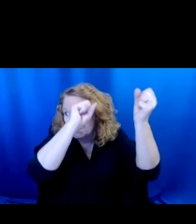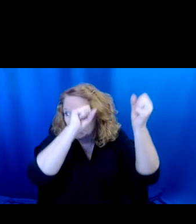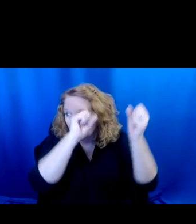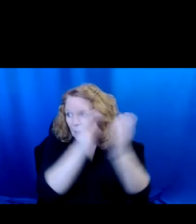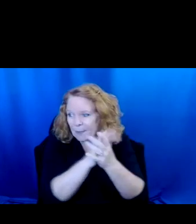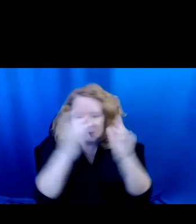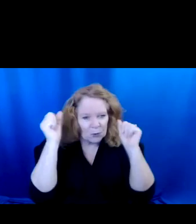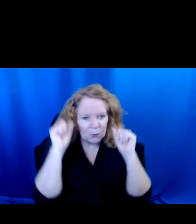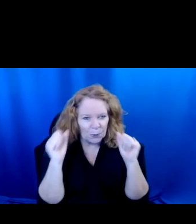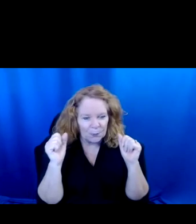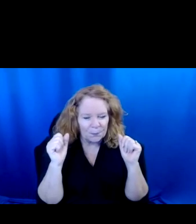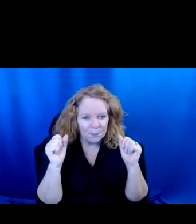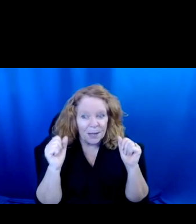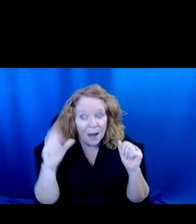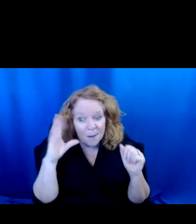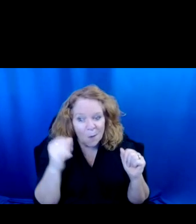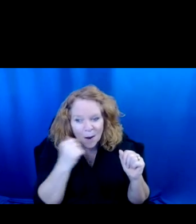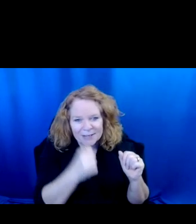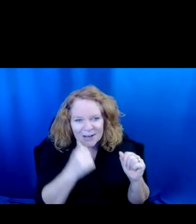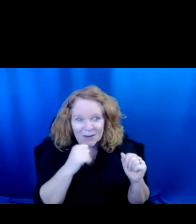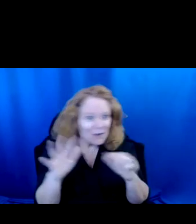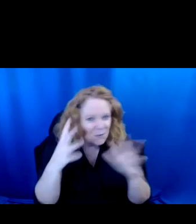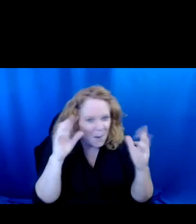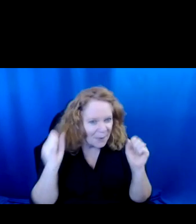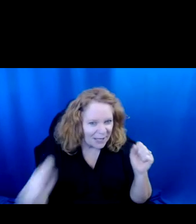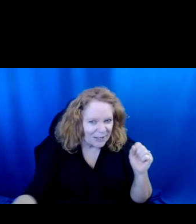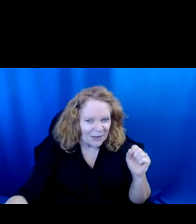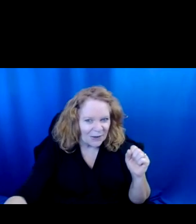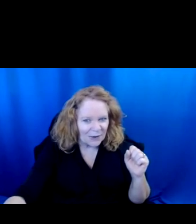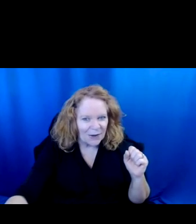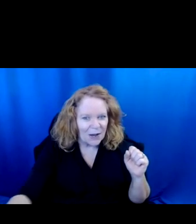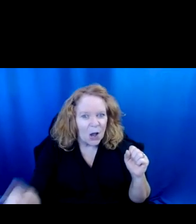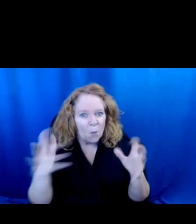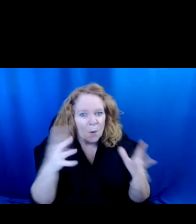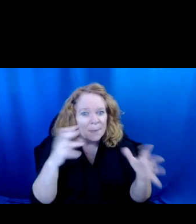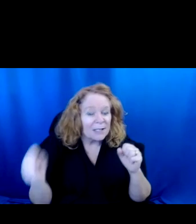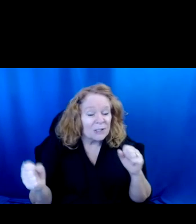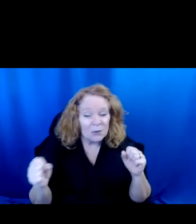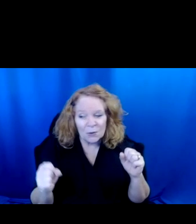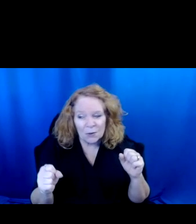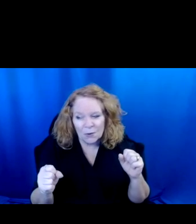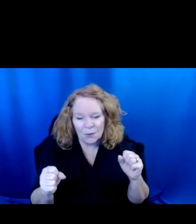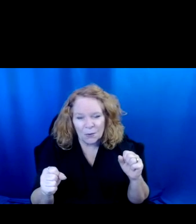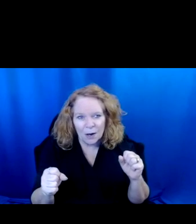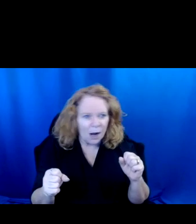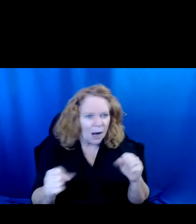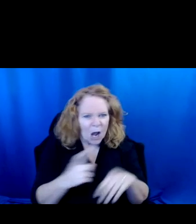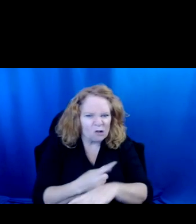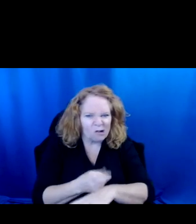Whoop-a-dee-doo, whoop-a-dee-doo, whoop-a-dee-doo, doo-doo, whoop-a-dee-doo, boys and girls, whoop-a-dee-doo. Whoop-a-dee-doo, here's Grease.